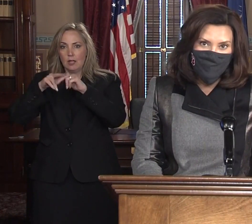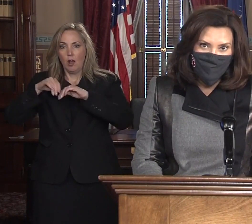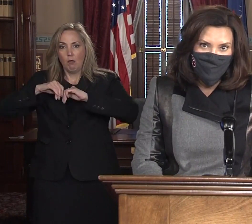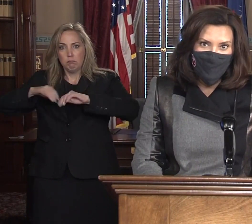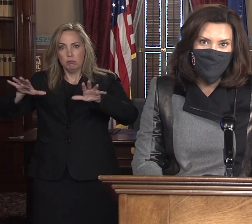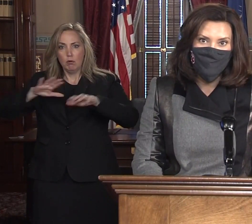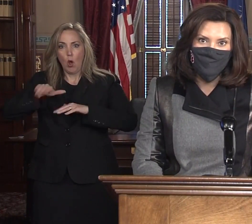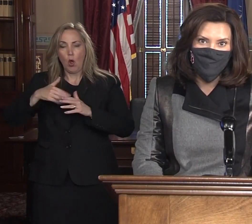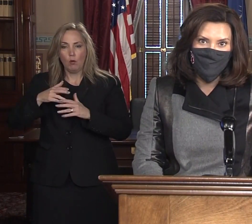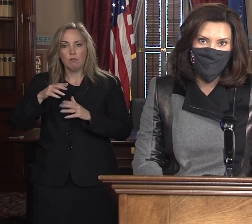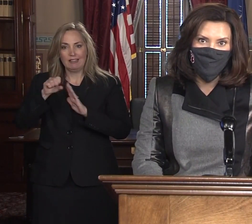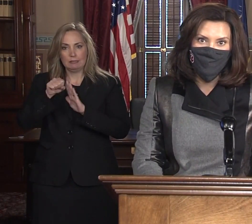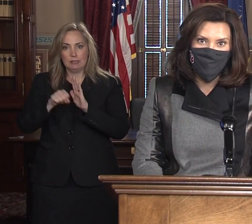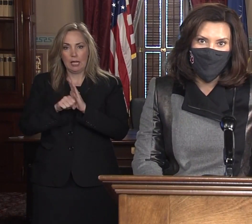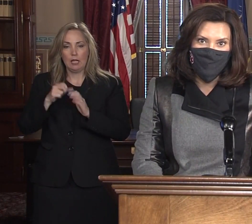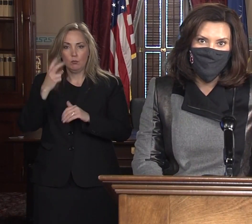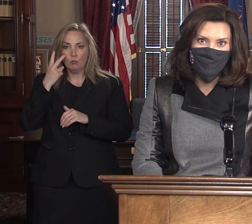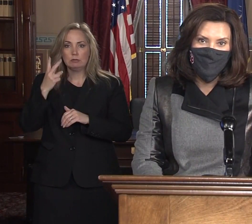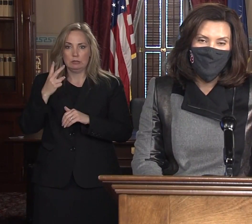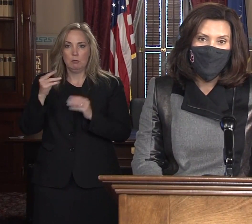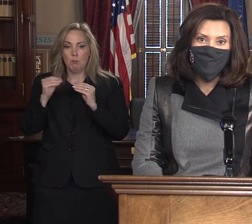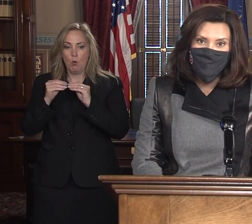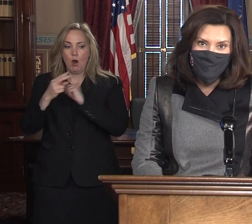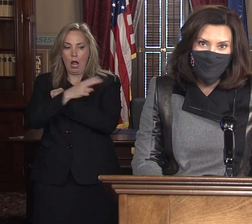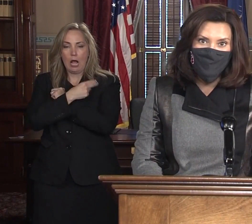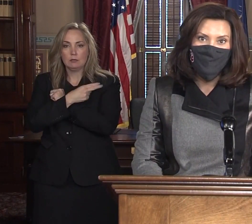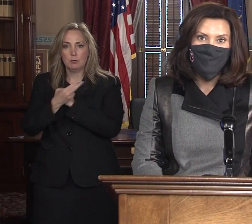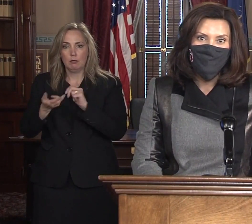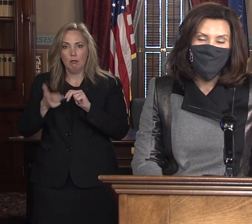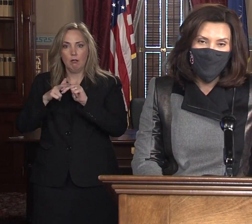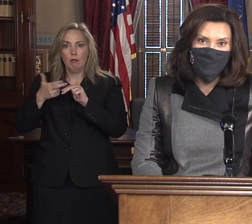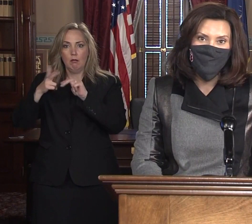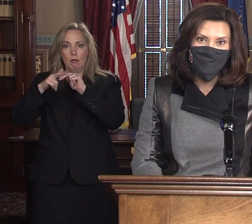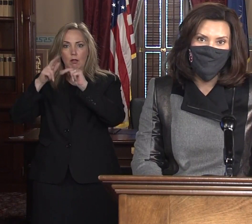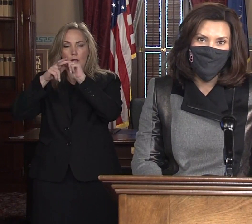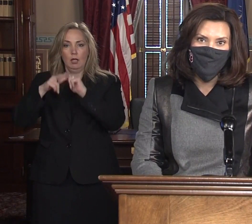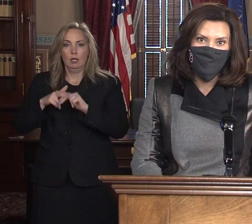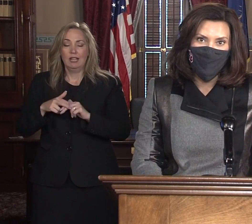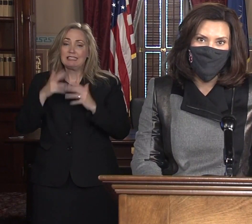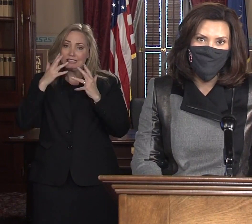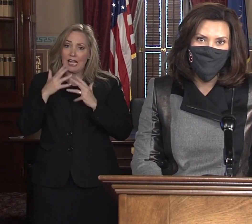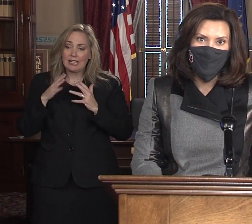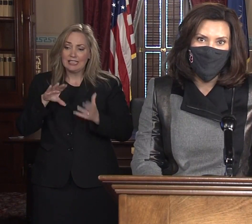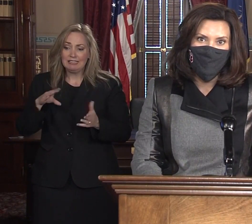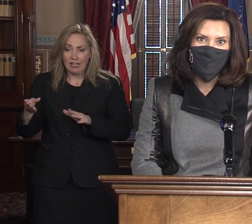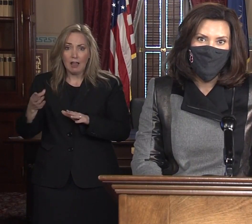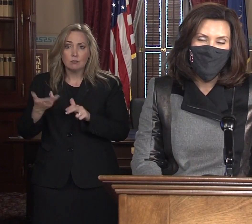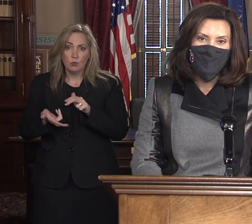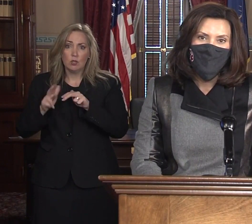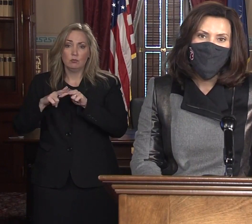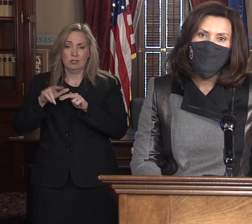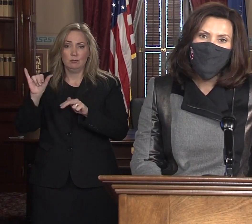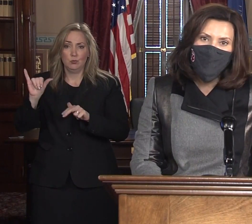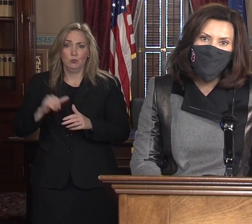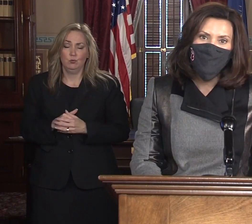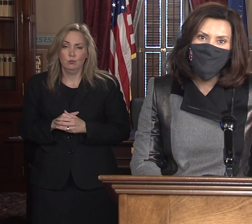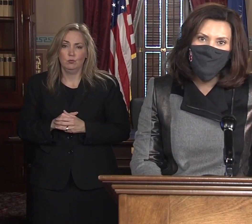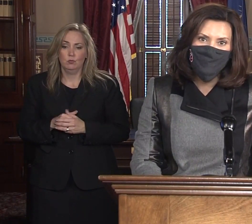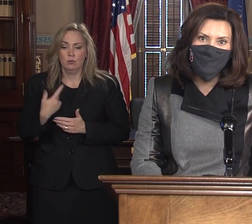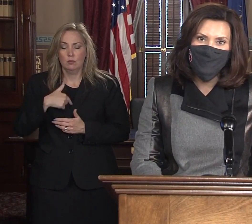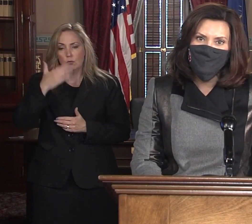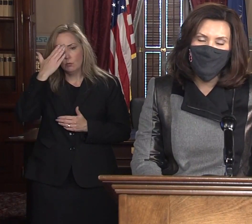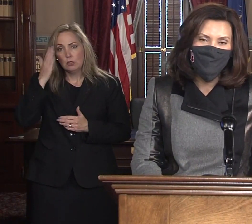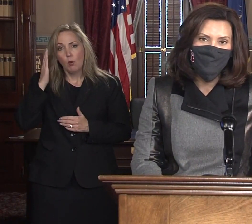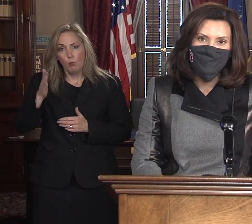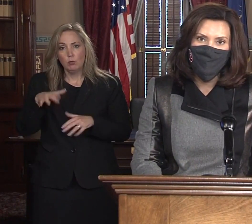see our hospital cases continue to rise. And sadly, deaths continue to rise as well. We know what it's